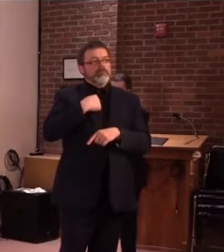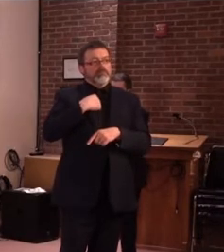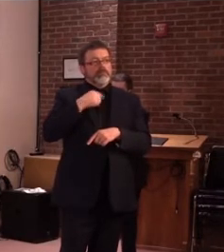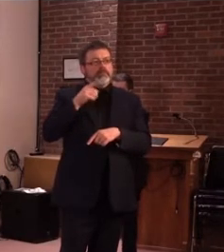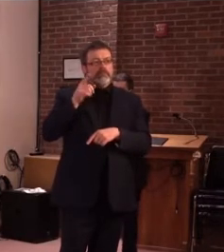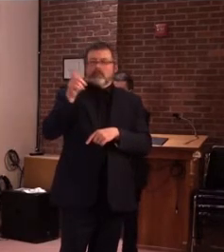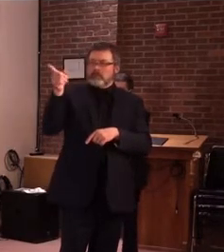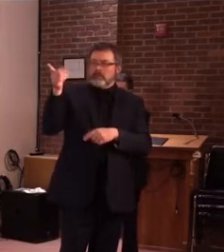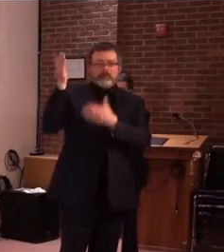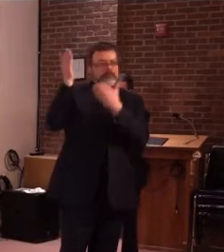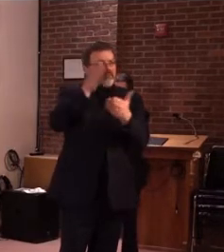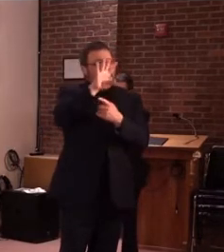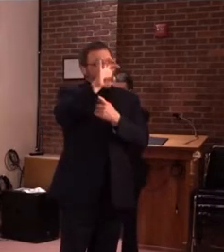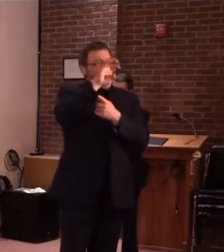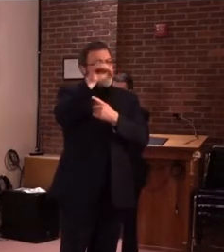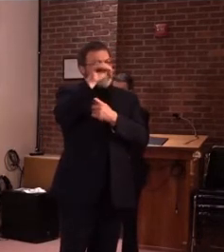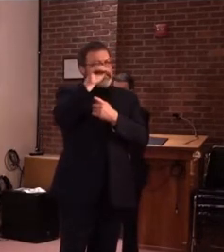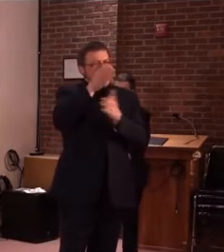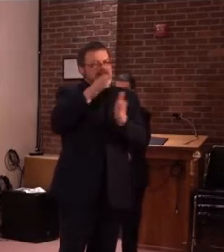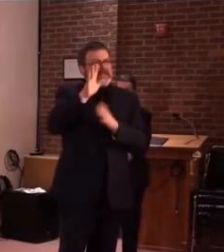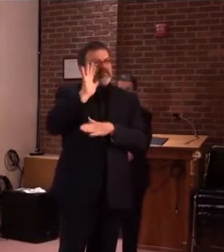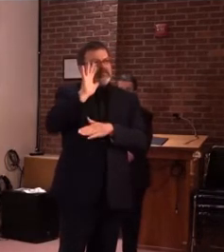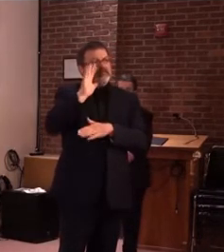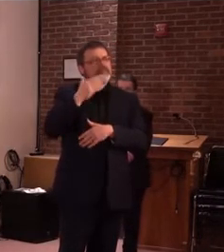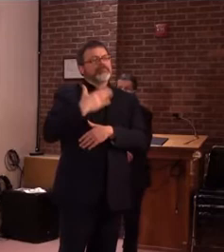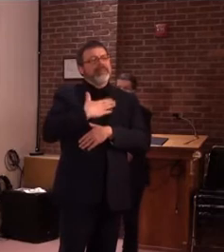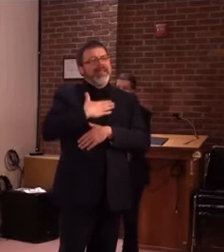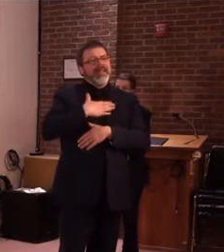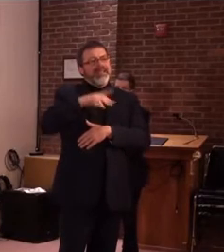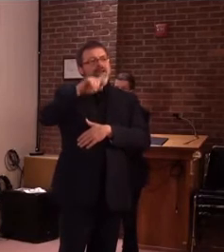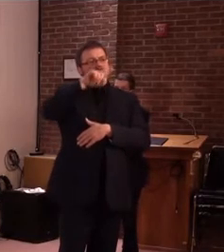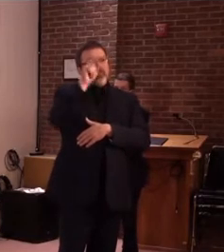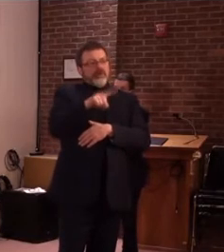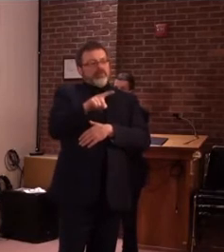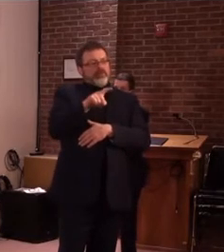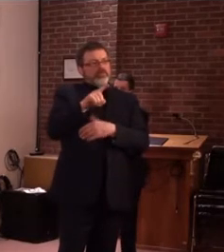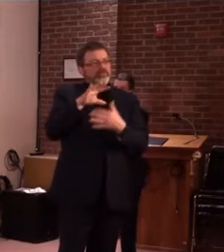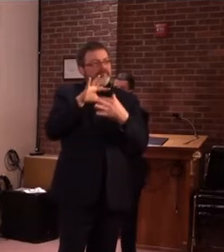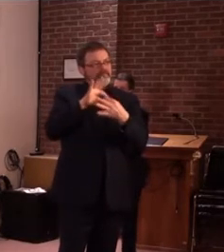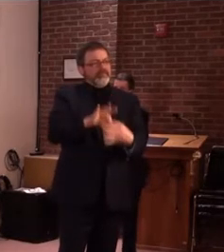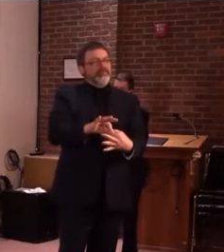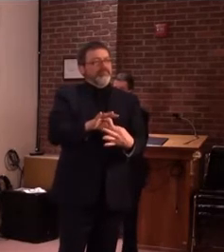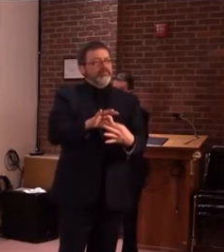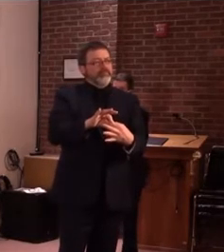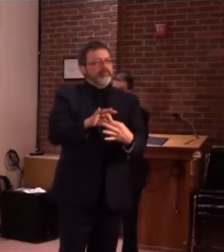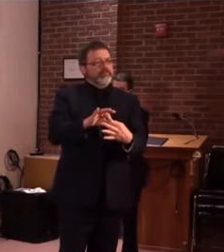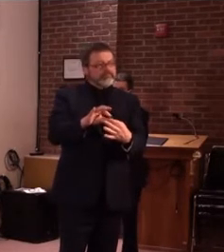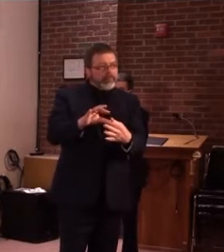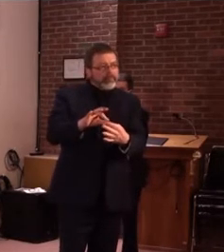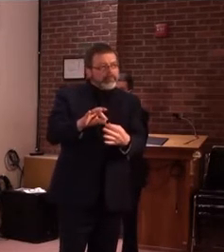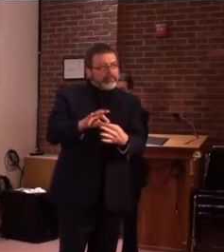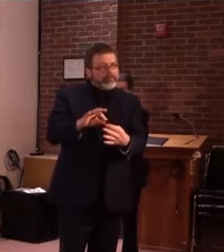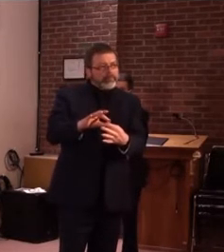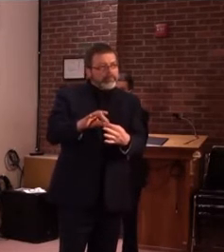proposing. What I'd like to ask you about tonight is Vermont